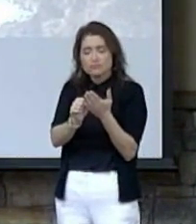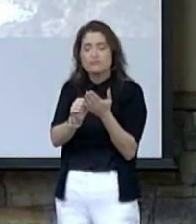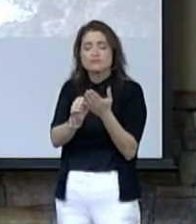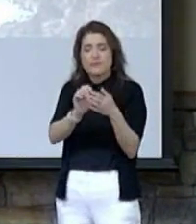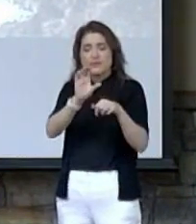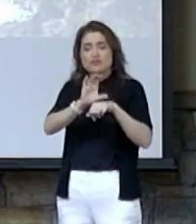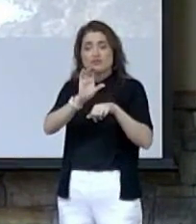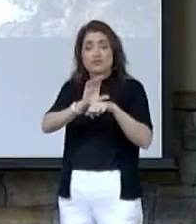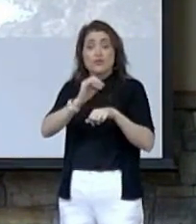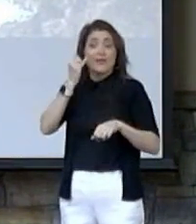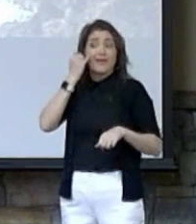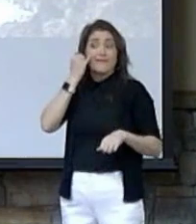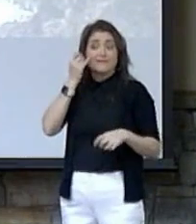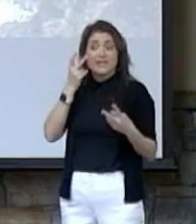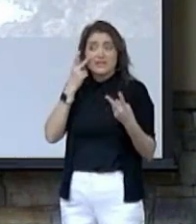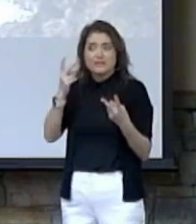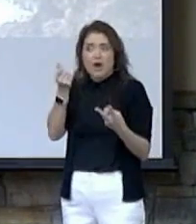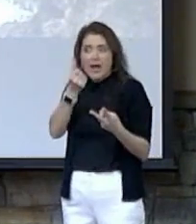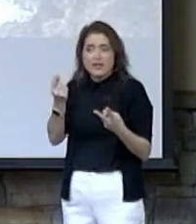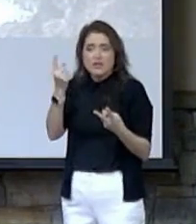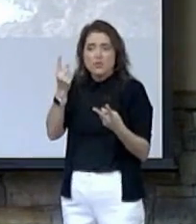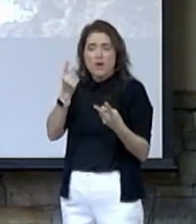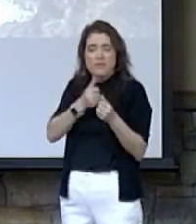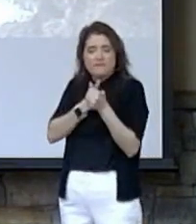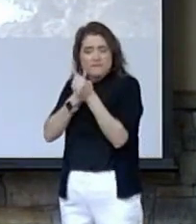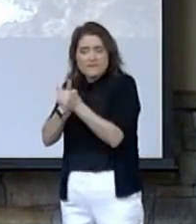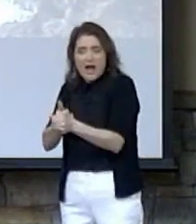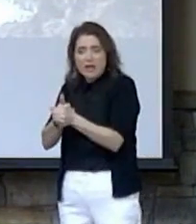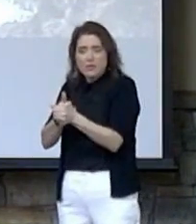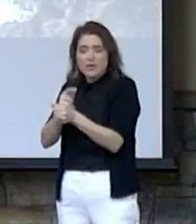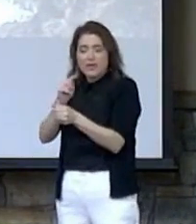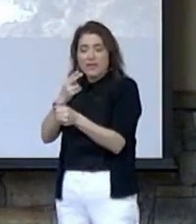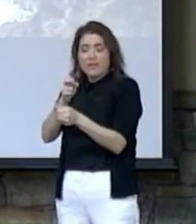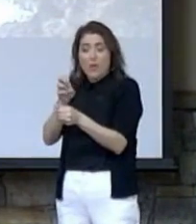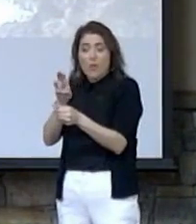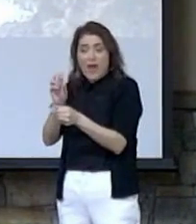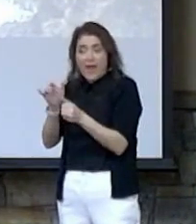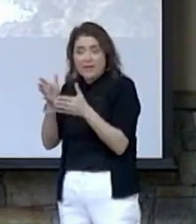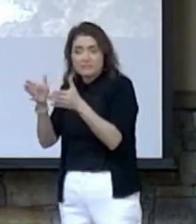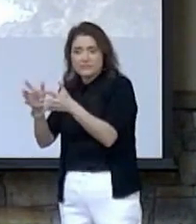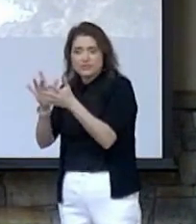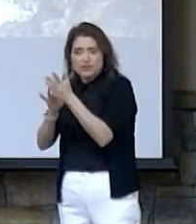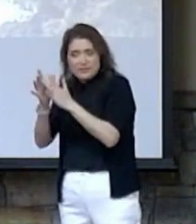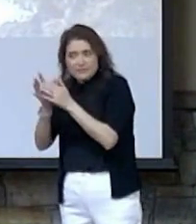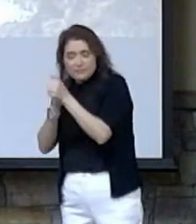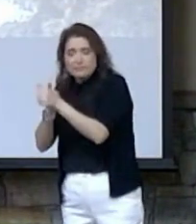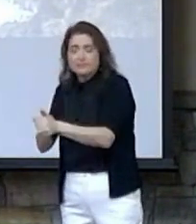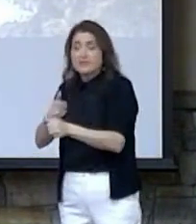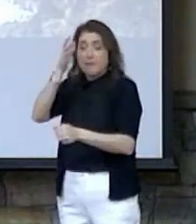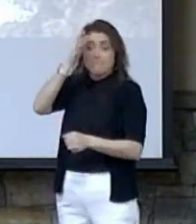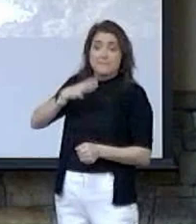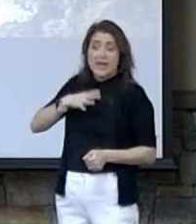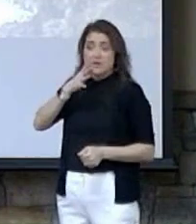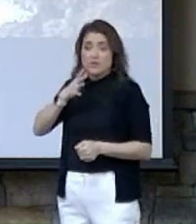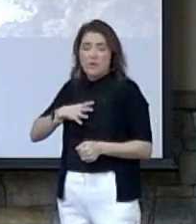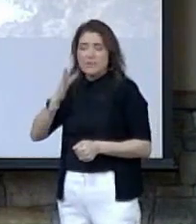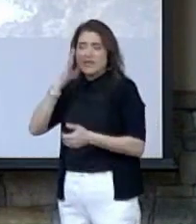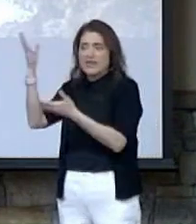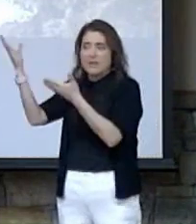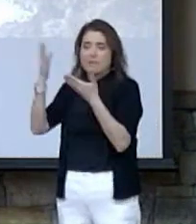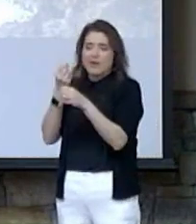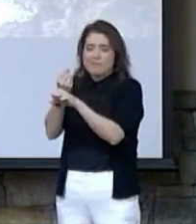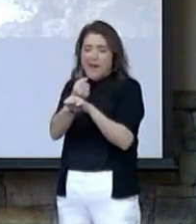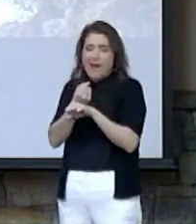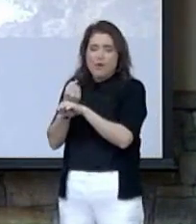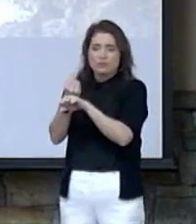that if he found any belonging to the way, men or women, he might bring them bound to Jerusalem. He's on his